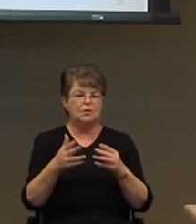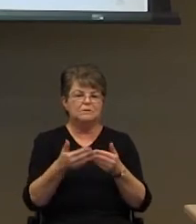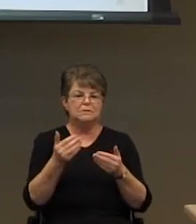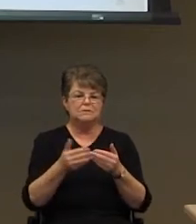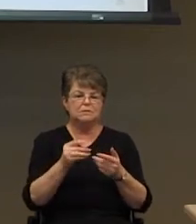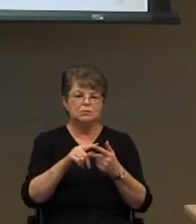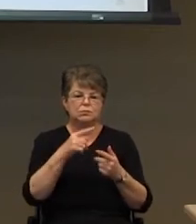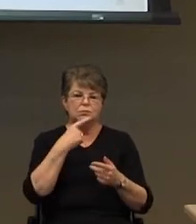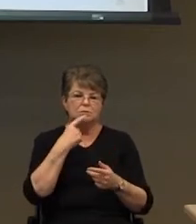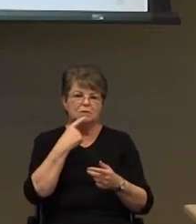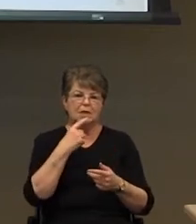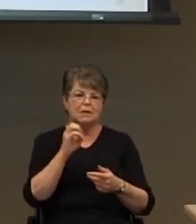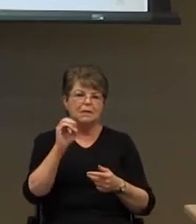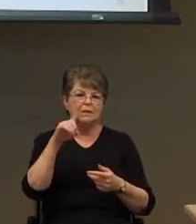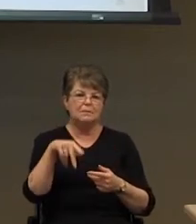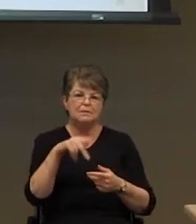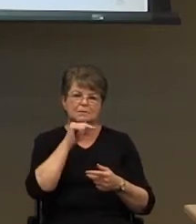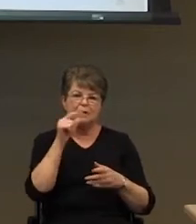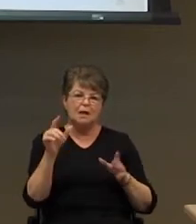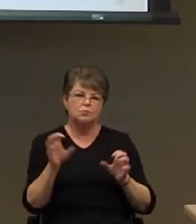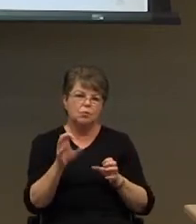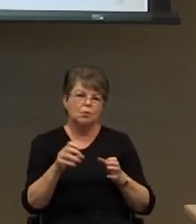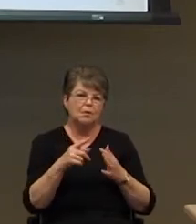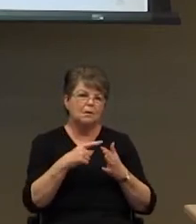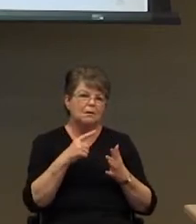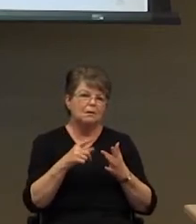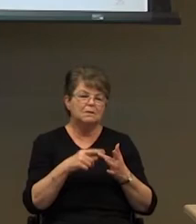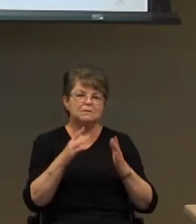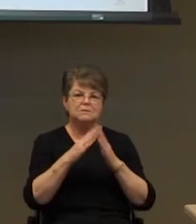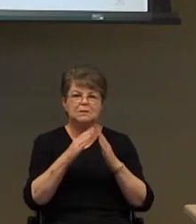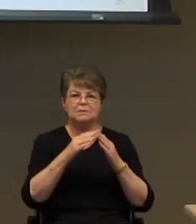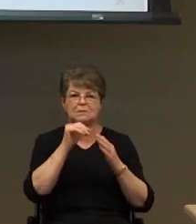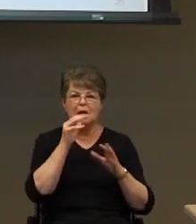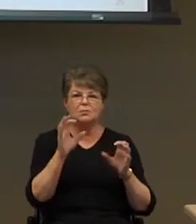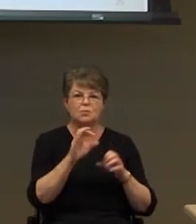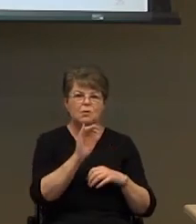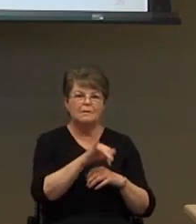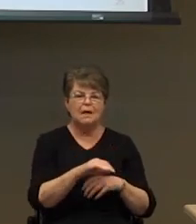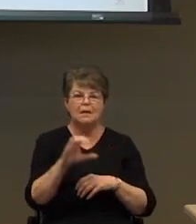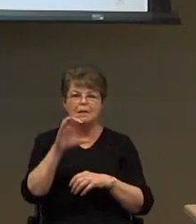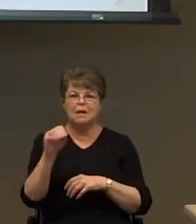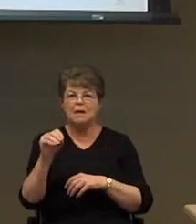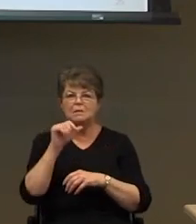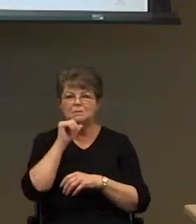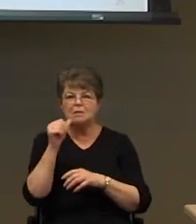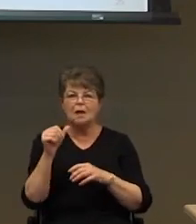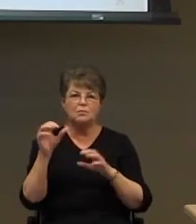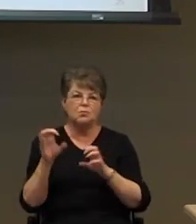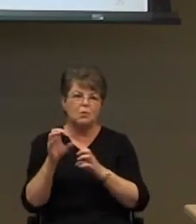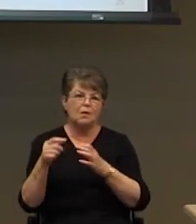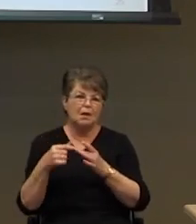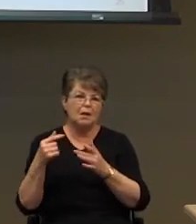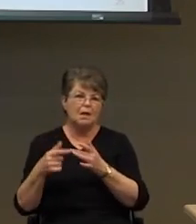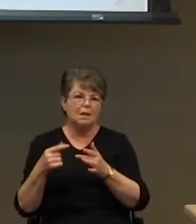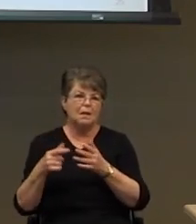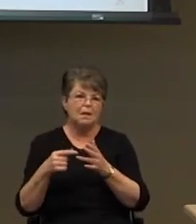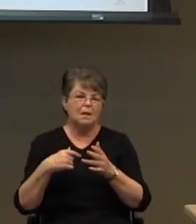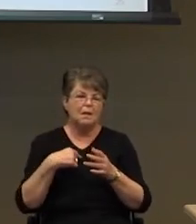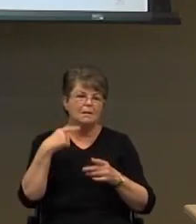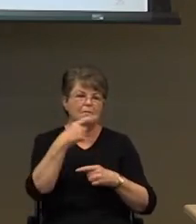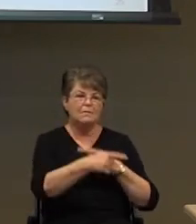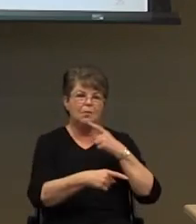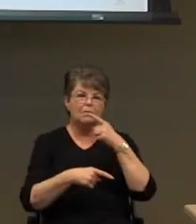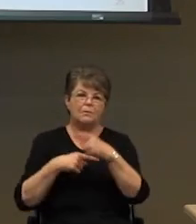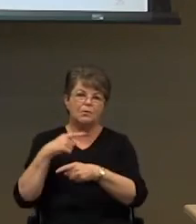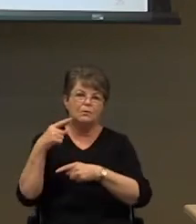say the EDP is not doing this, or the city is not doing that, or the county is not carrying their weight, and we've gotten into this finger